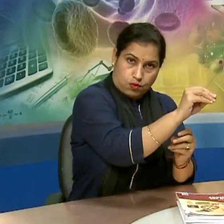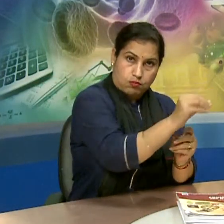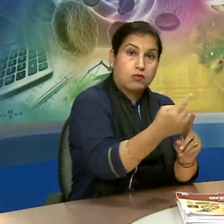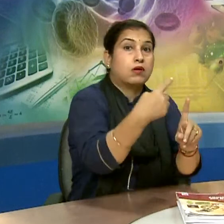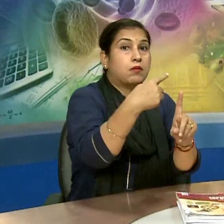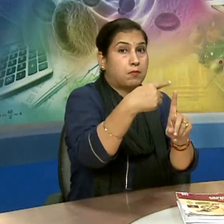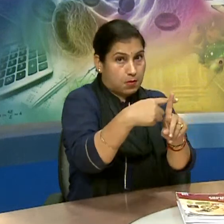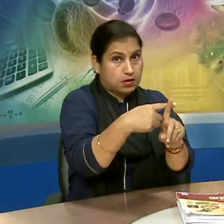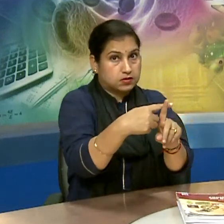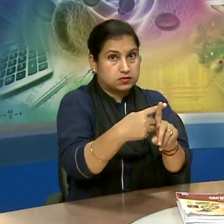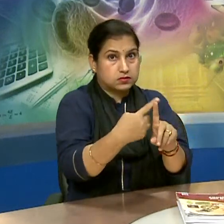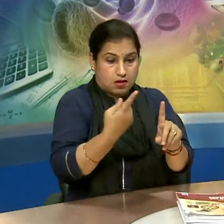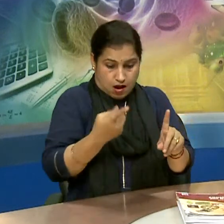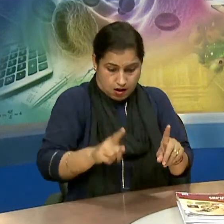as the unit of